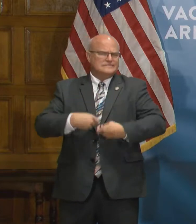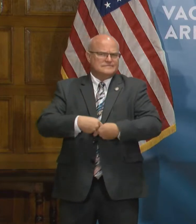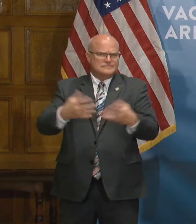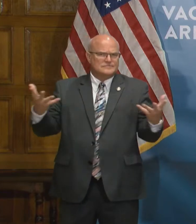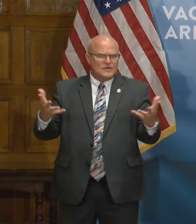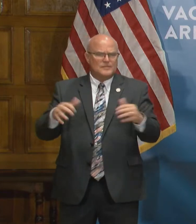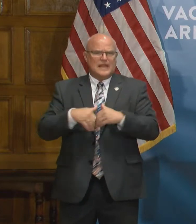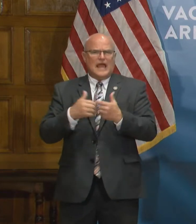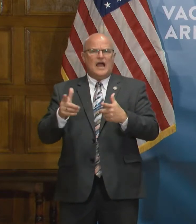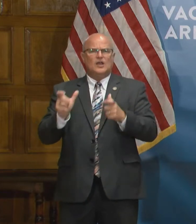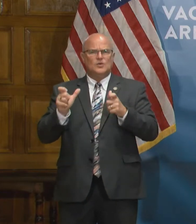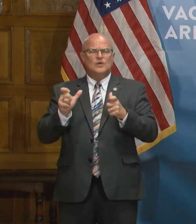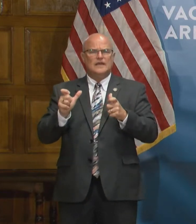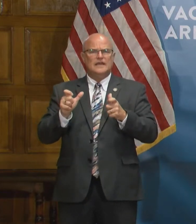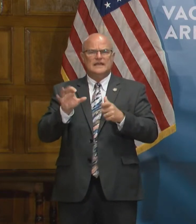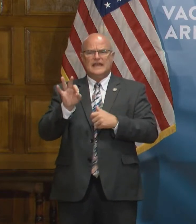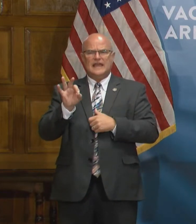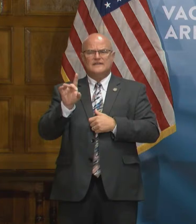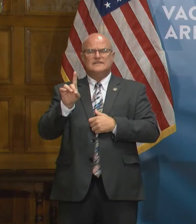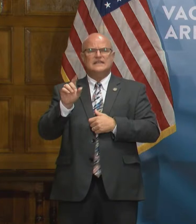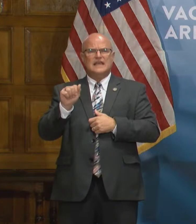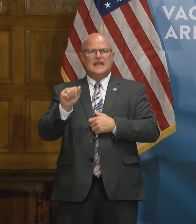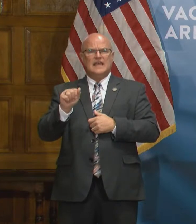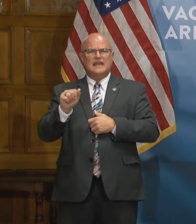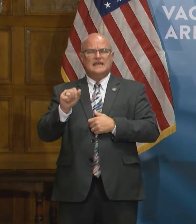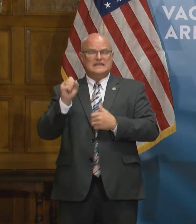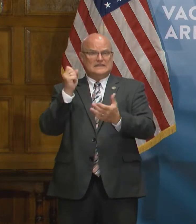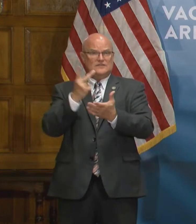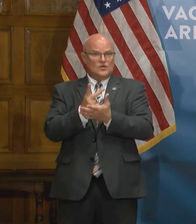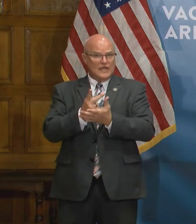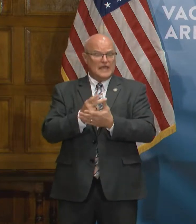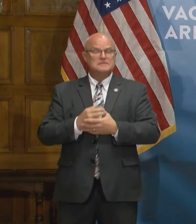how quickly once the FDA gives that okay?